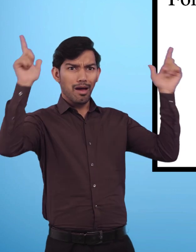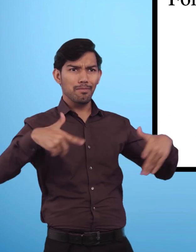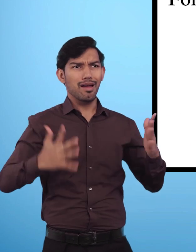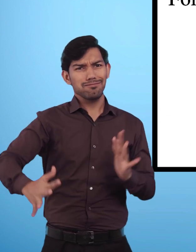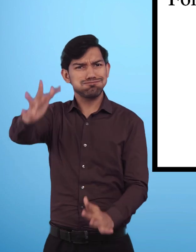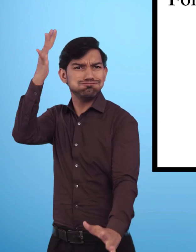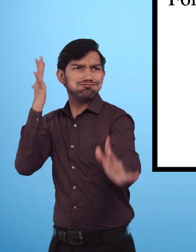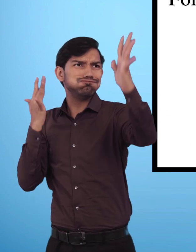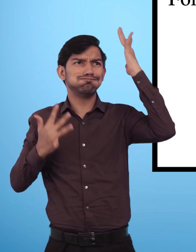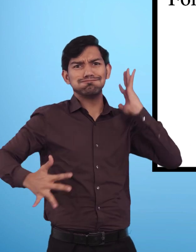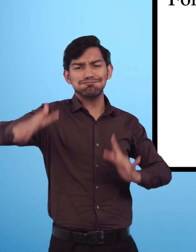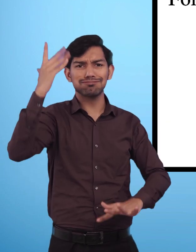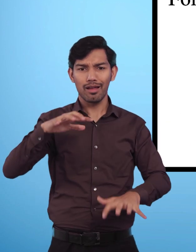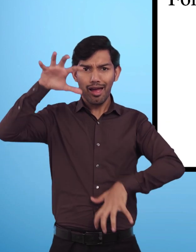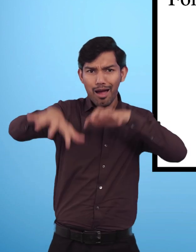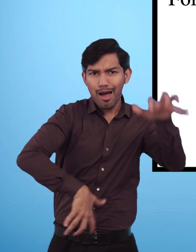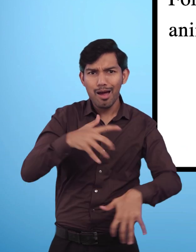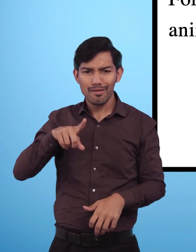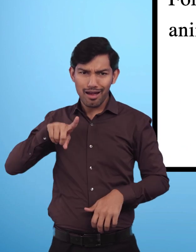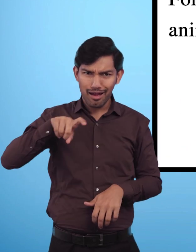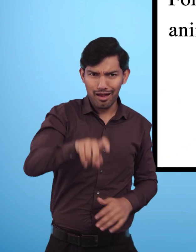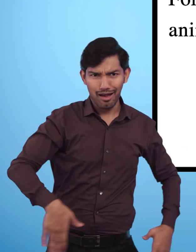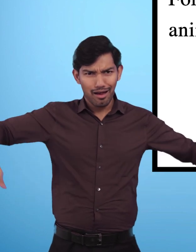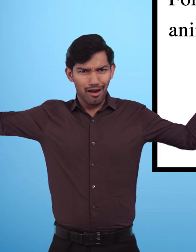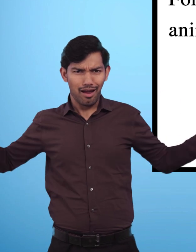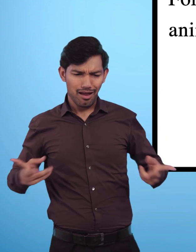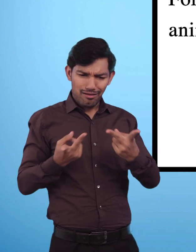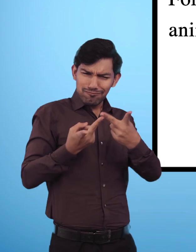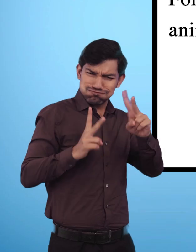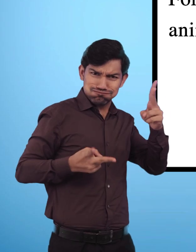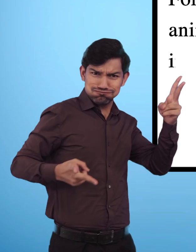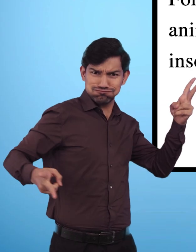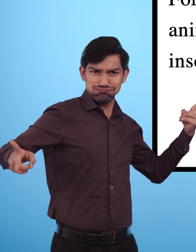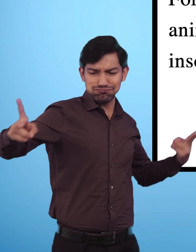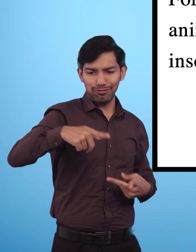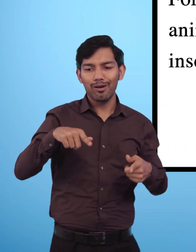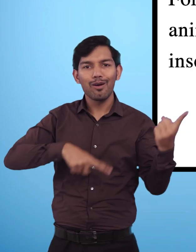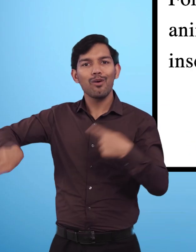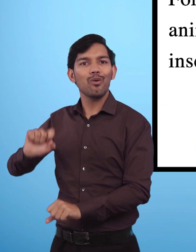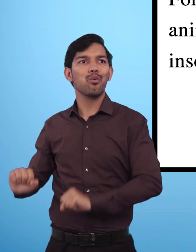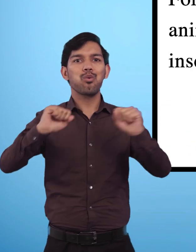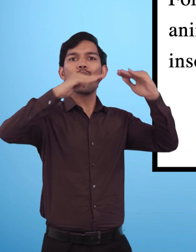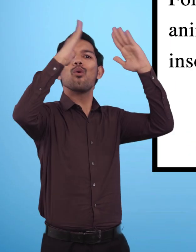Forests are a natural home for many wild animals, including birds and insects.